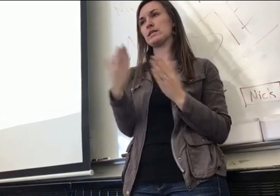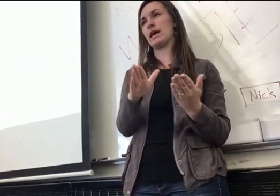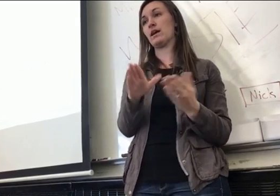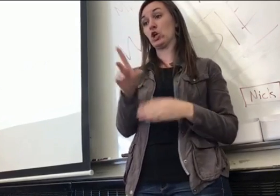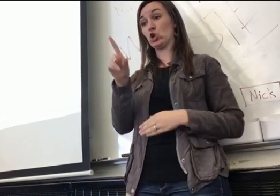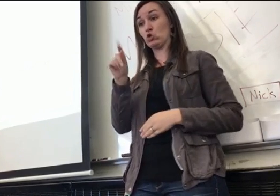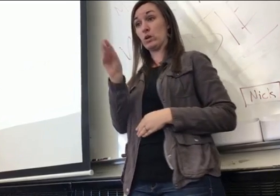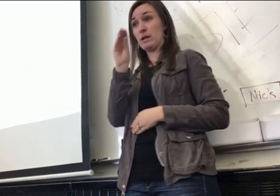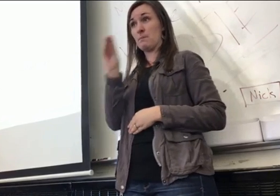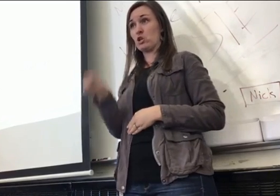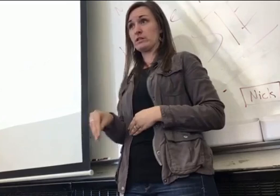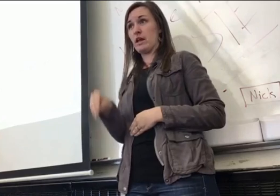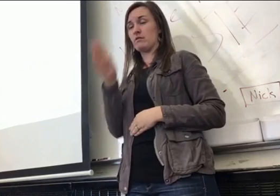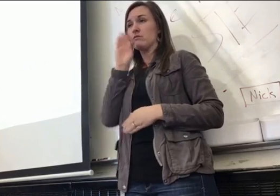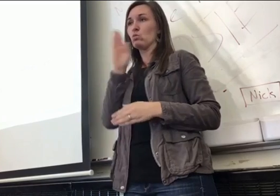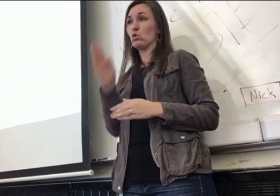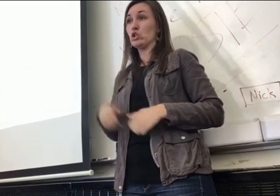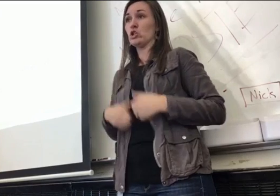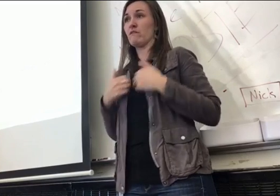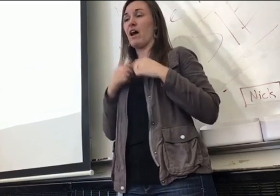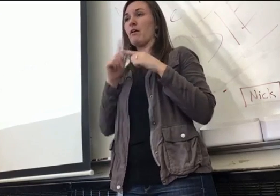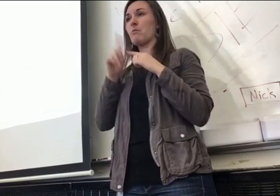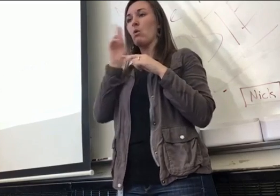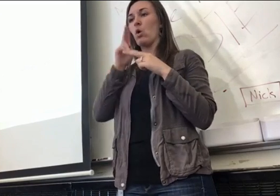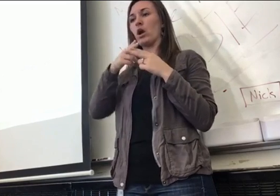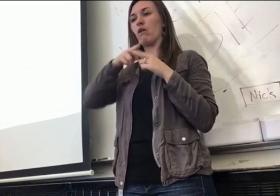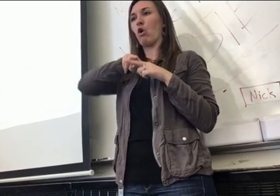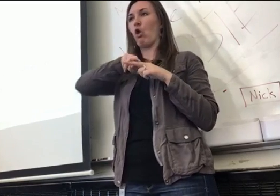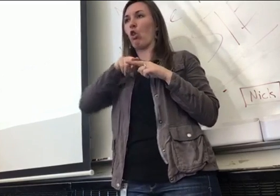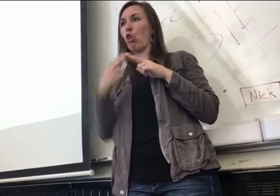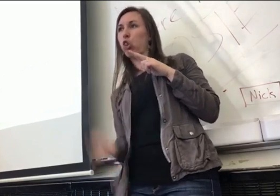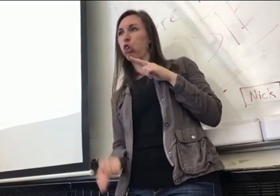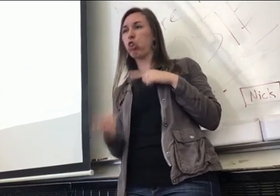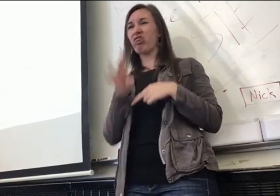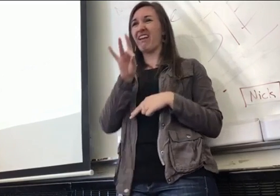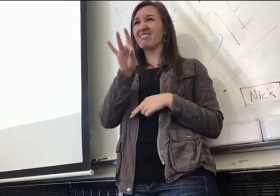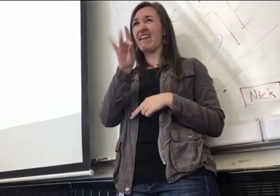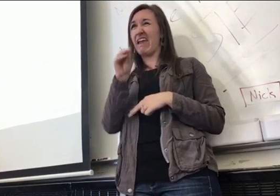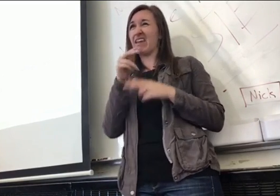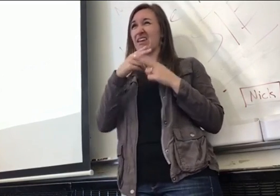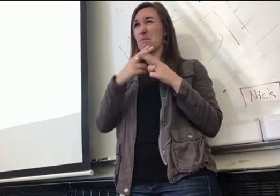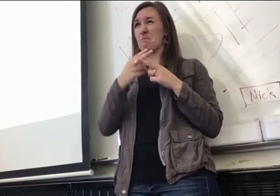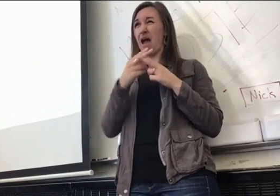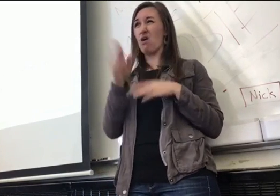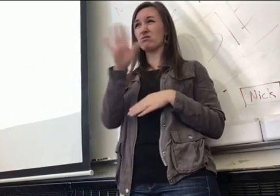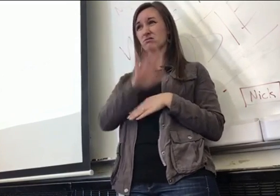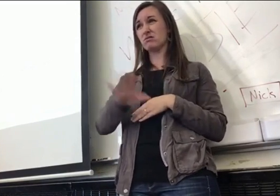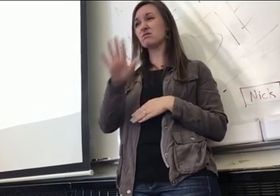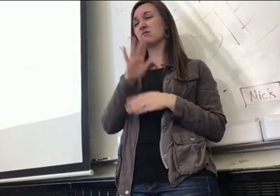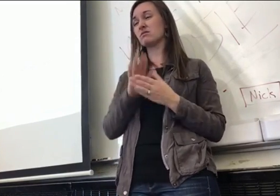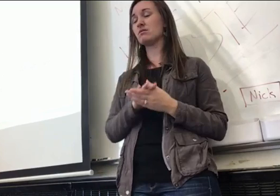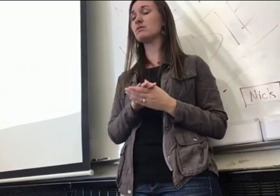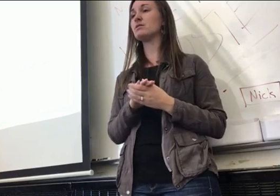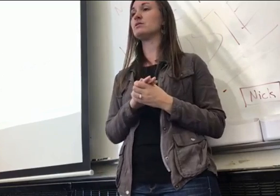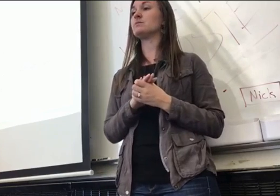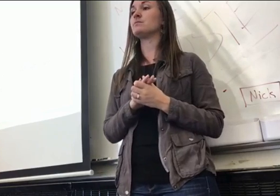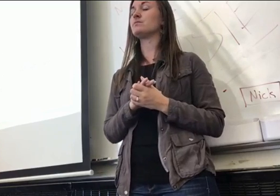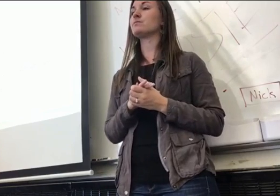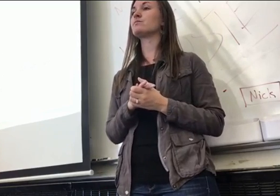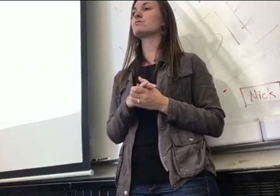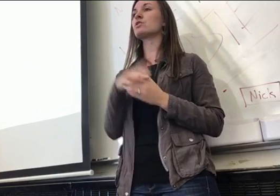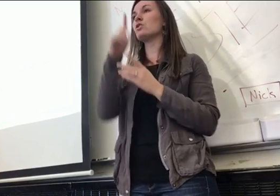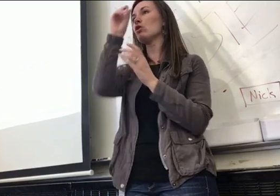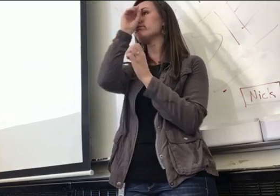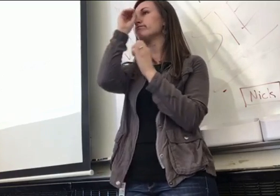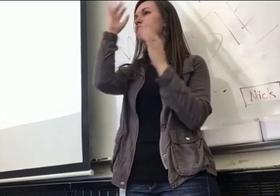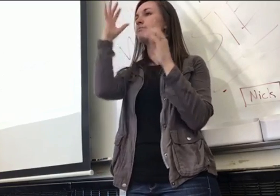they'd lost anywhere between 50 and 80 pounds. I mean, it was bad. Additionally, let's pretend that there was a